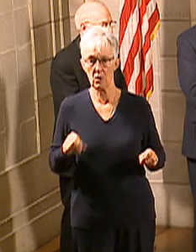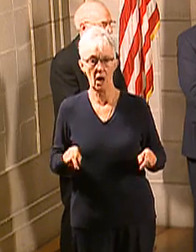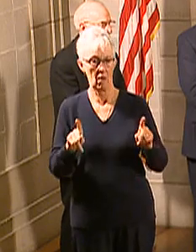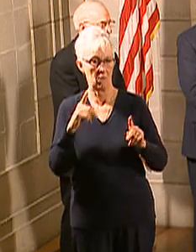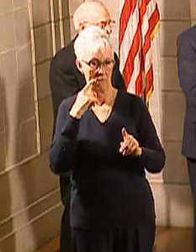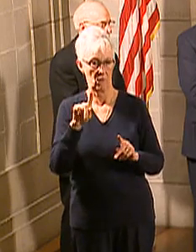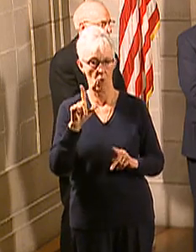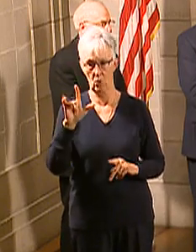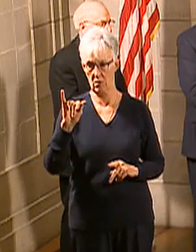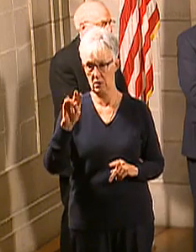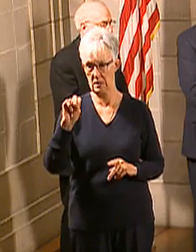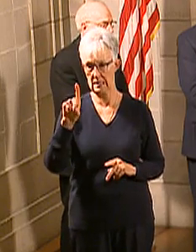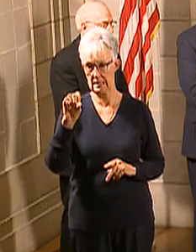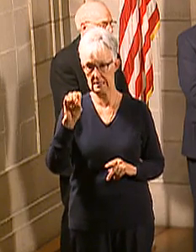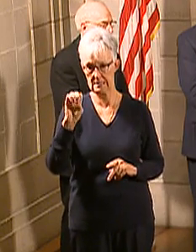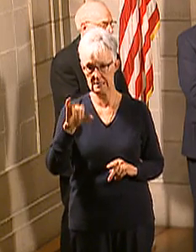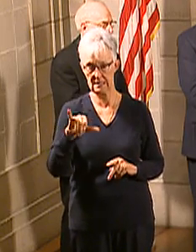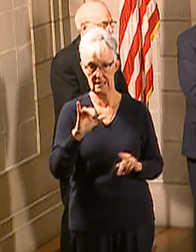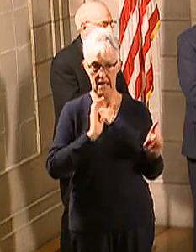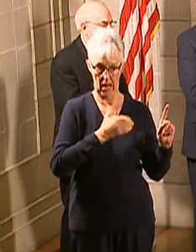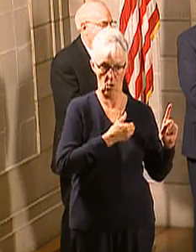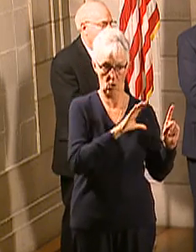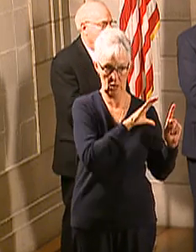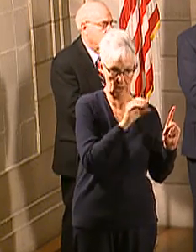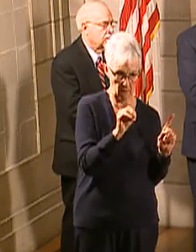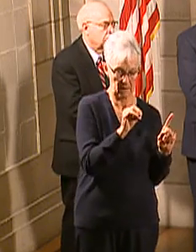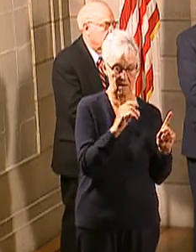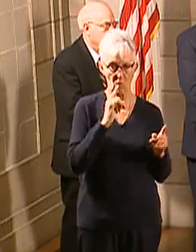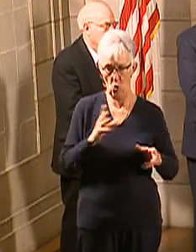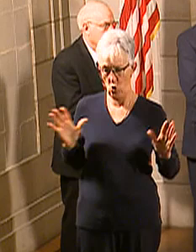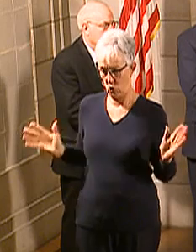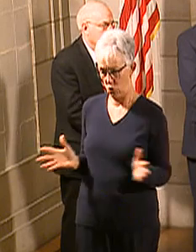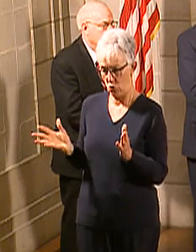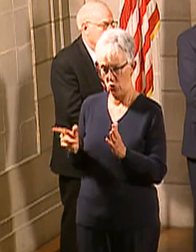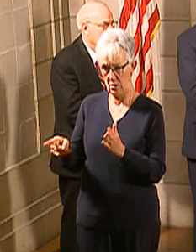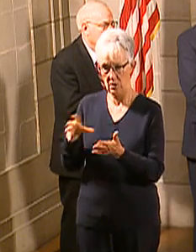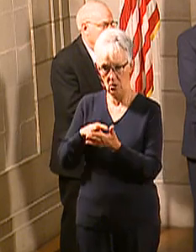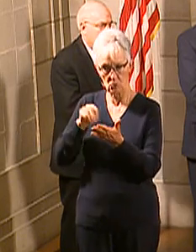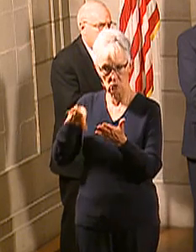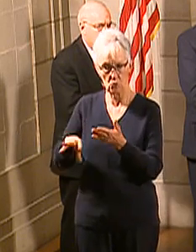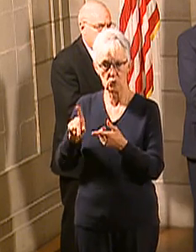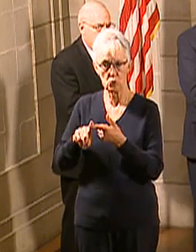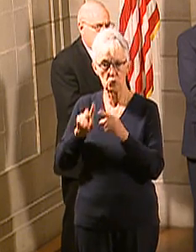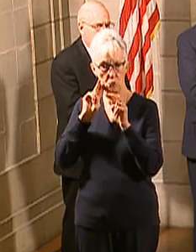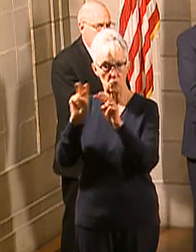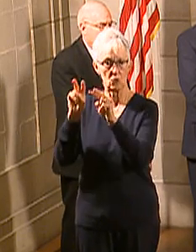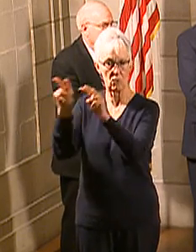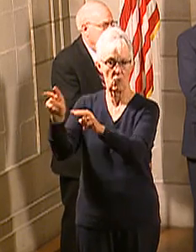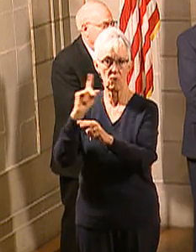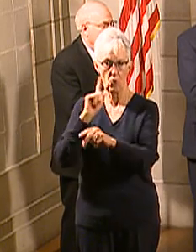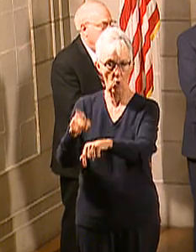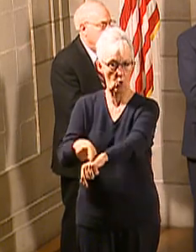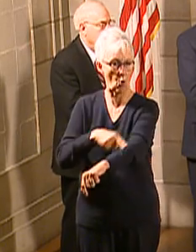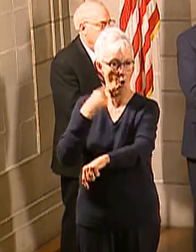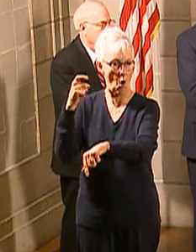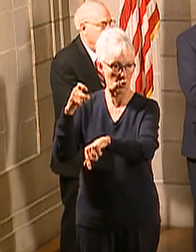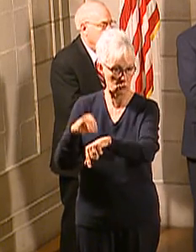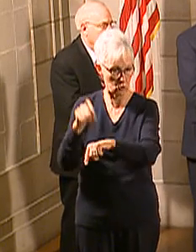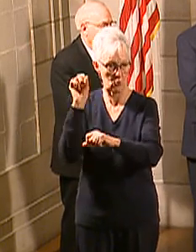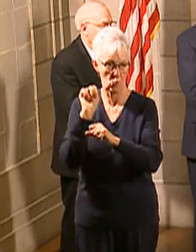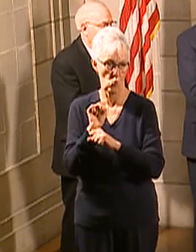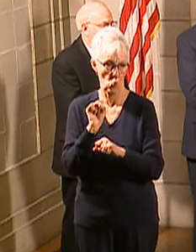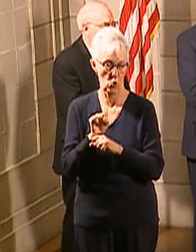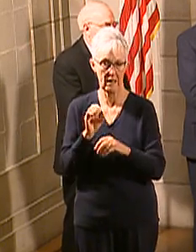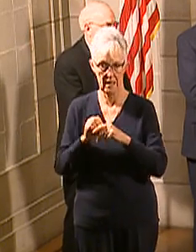those students to really look at long-term career paths in the manufacturing space. We talked a little bit before about, the